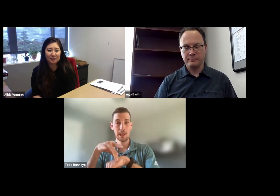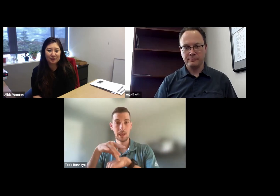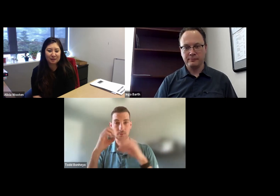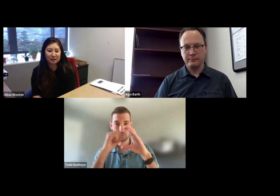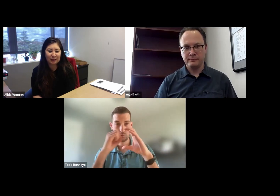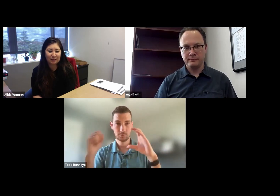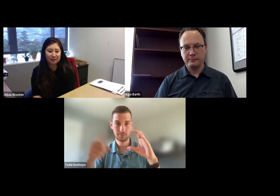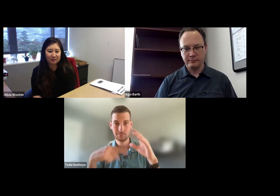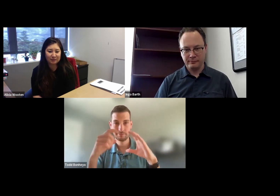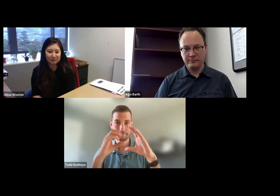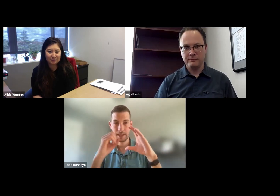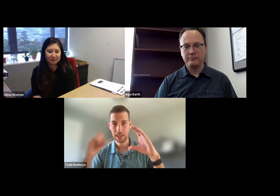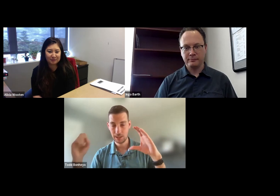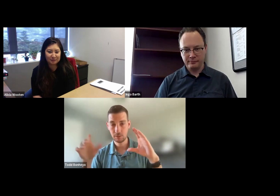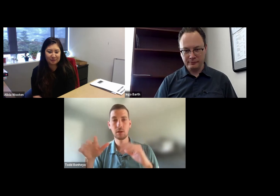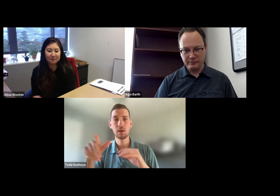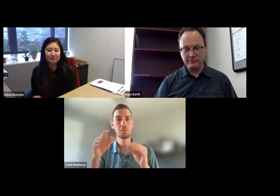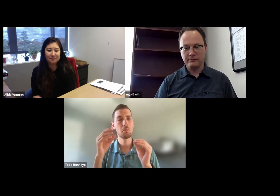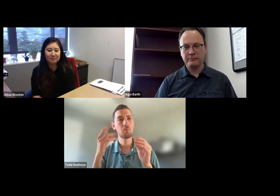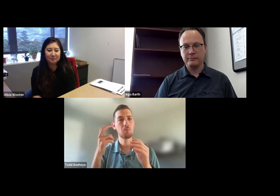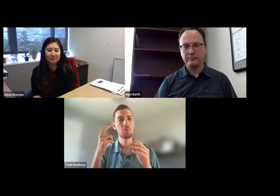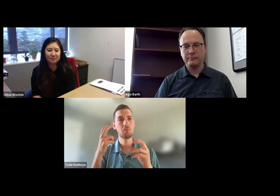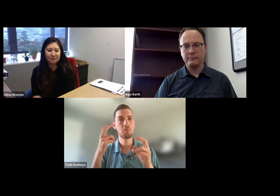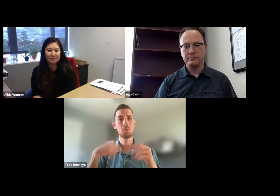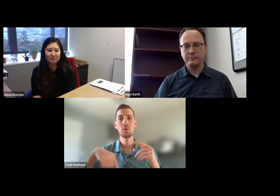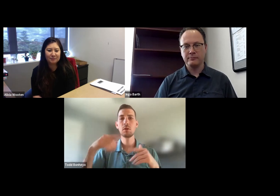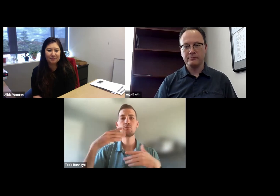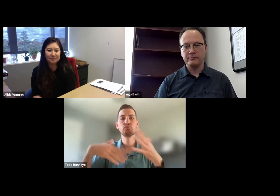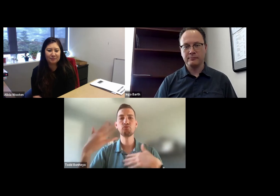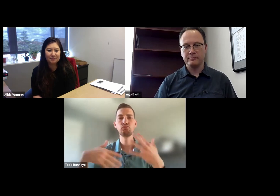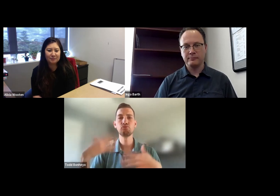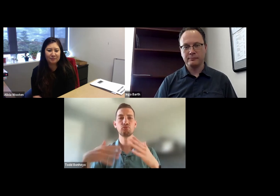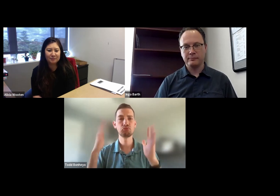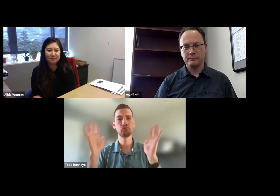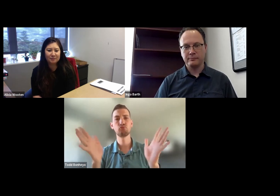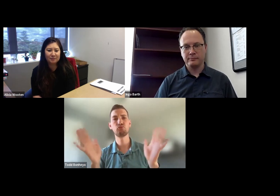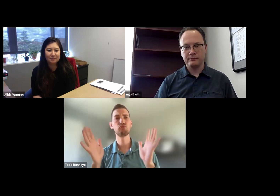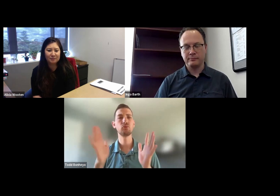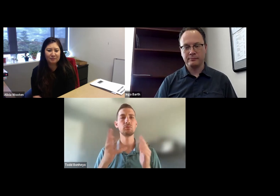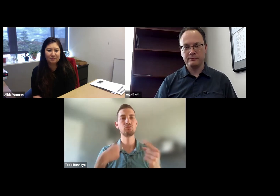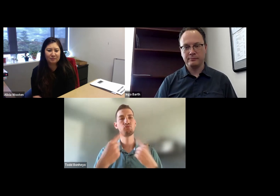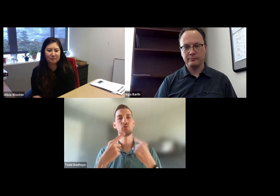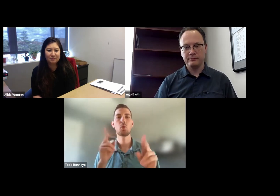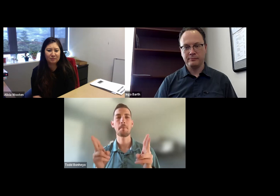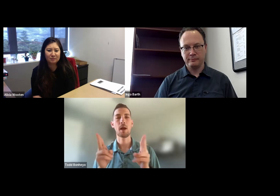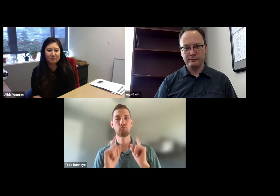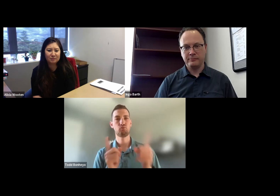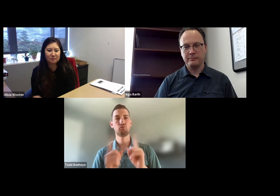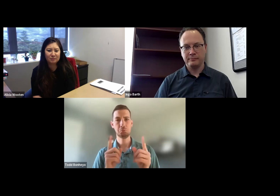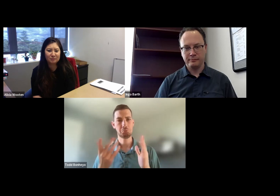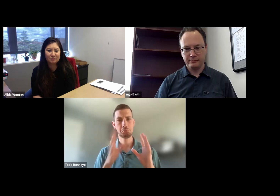Yes, this is a little analytical, but going back to the solar system and the planets,